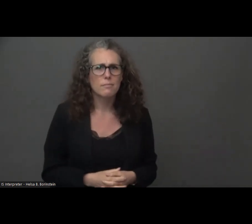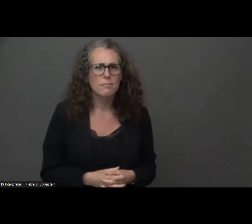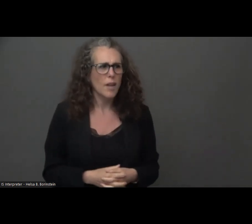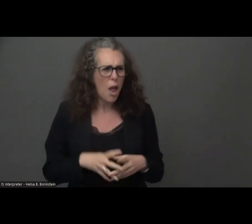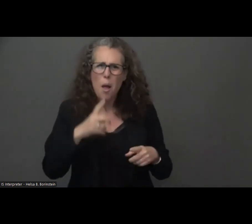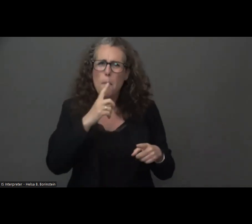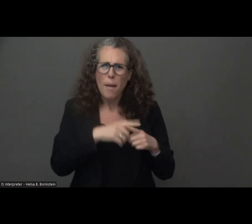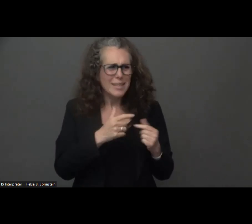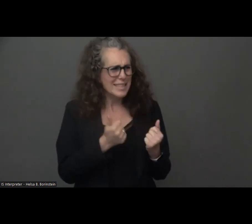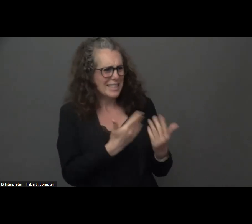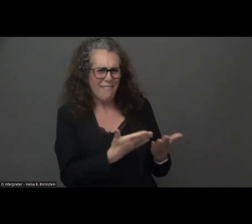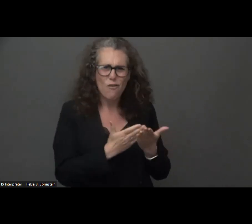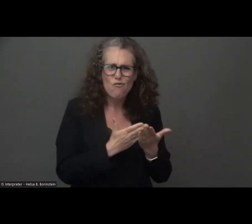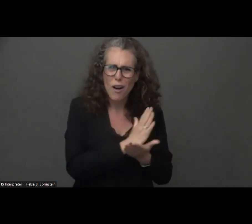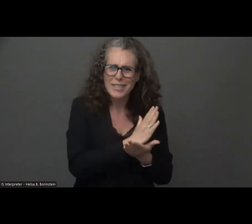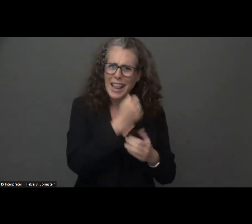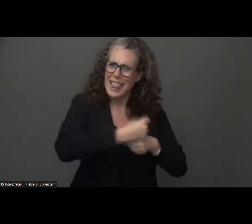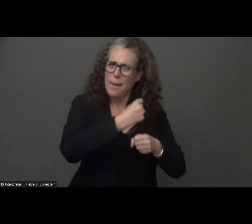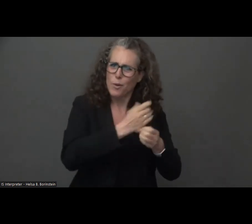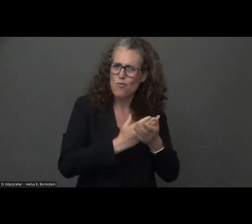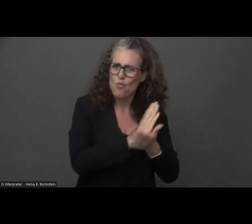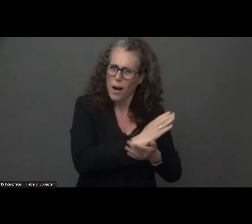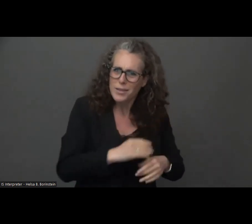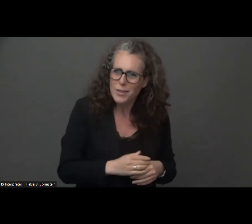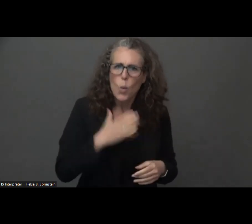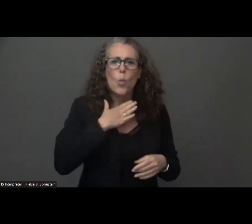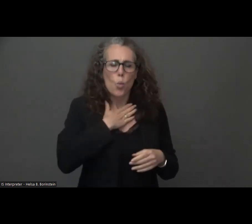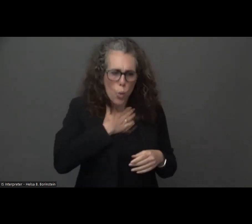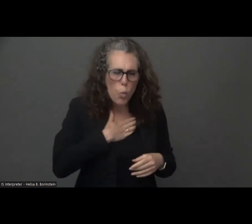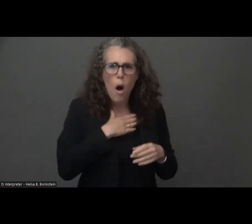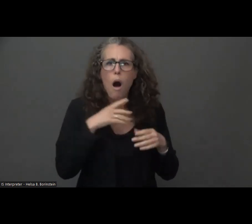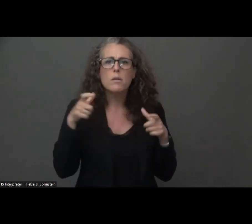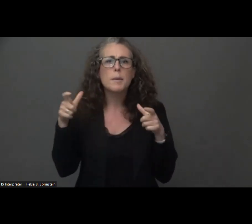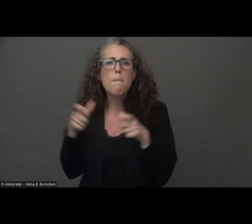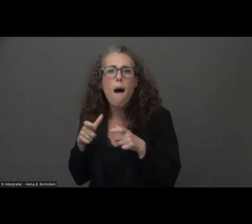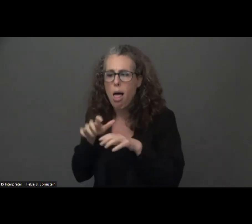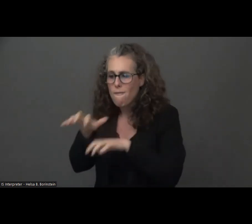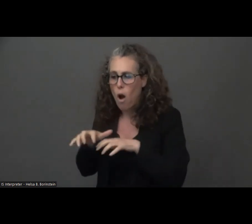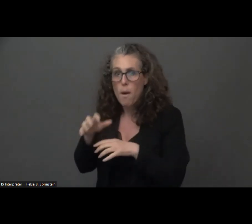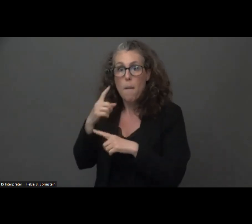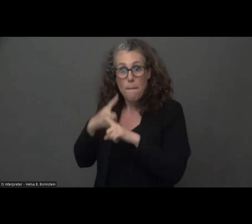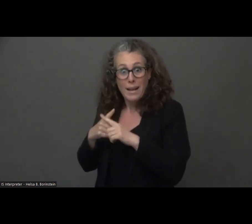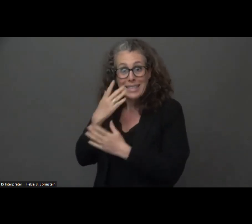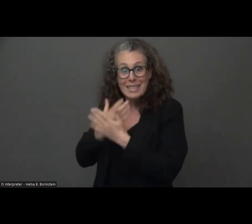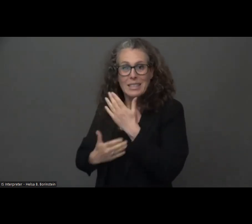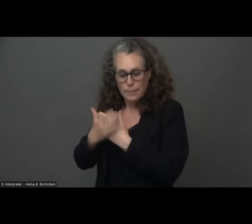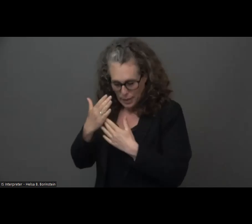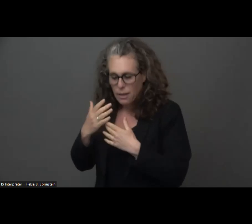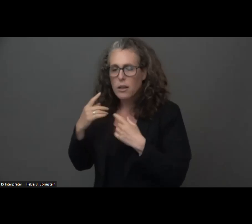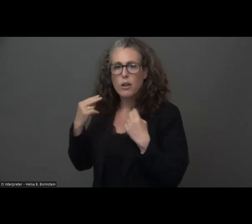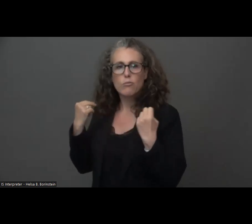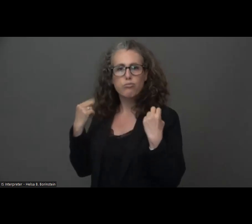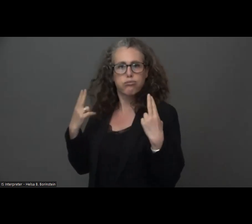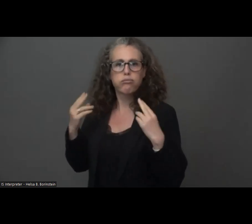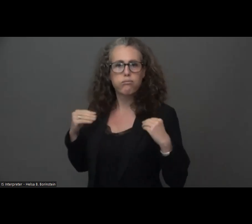rights. We wanted to build resilience and capacity of smallholder farmers with disability to produce profitably. Now,